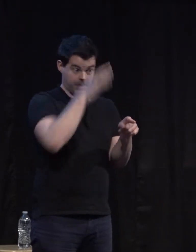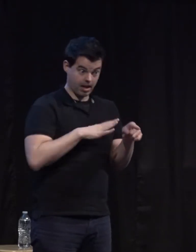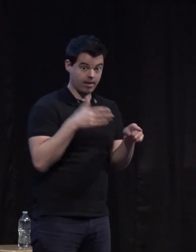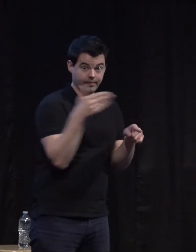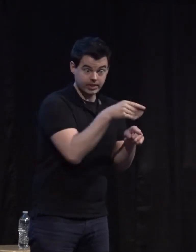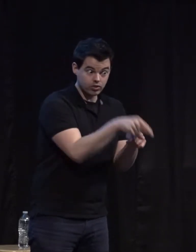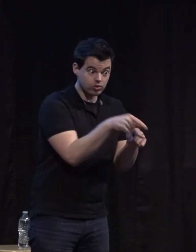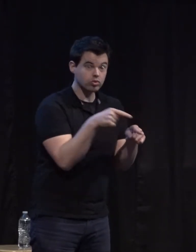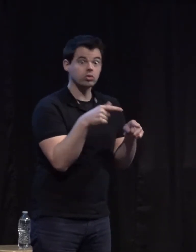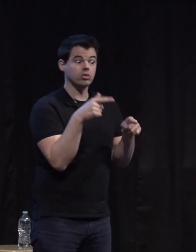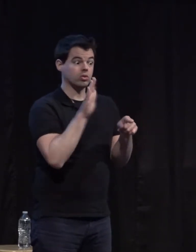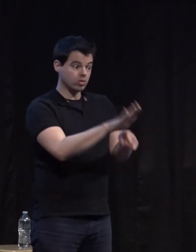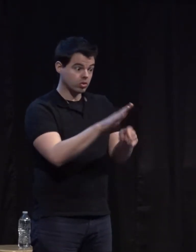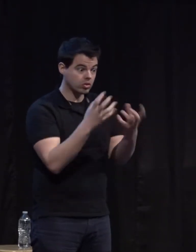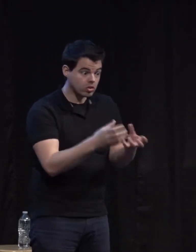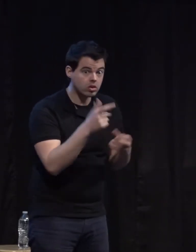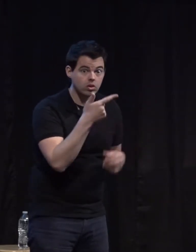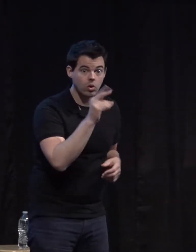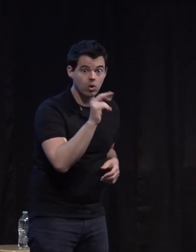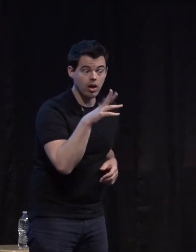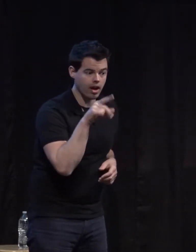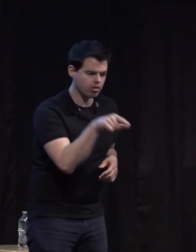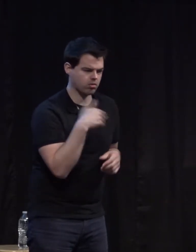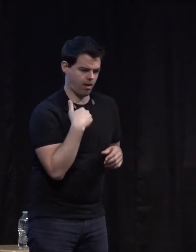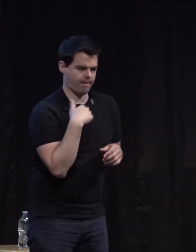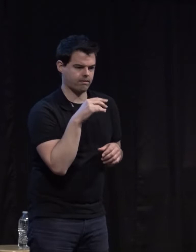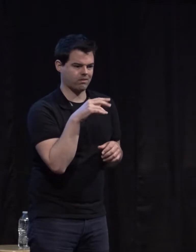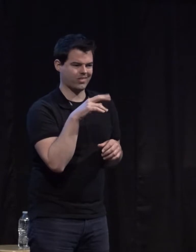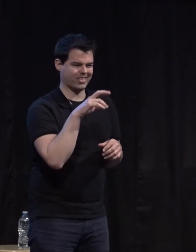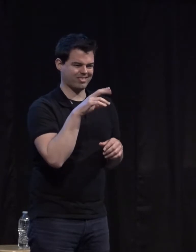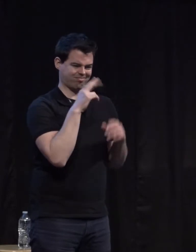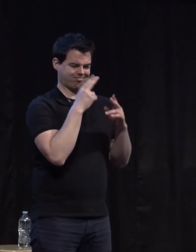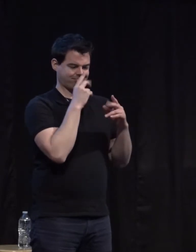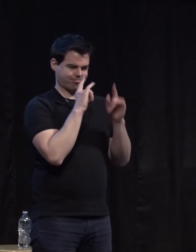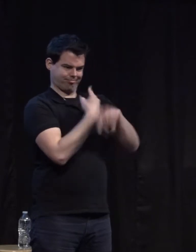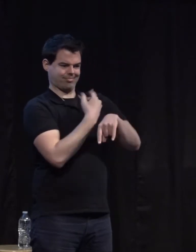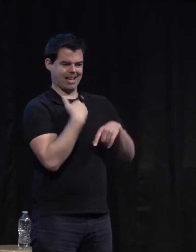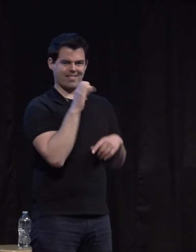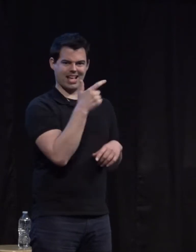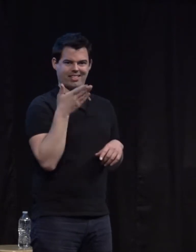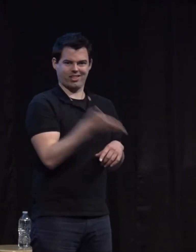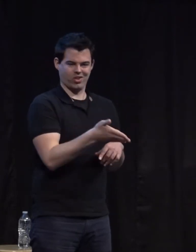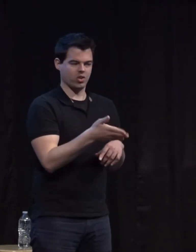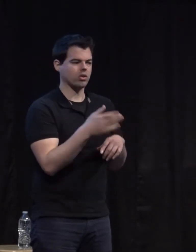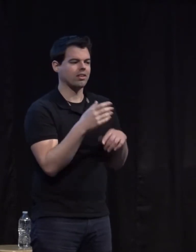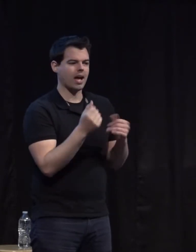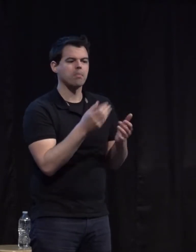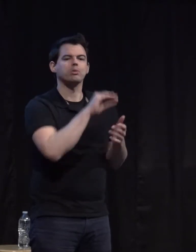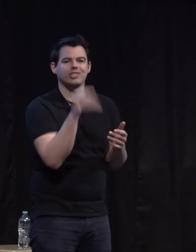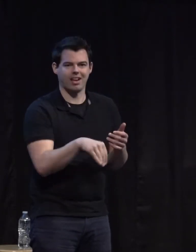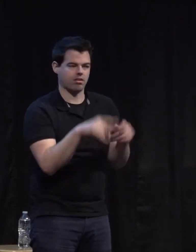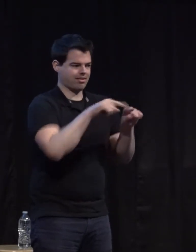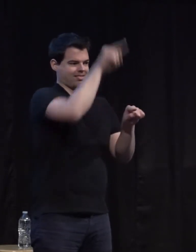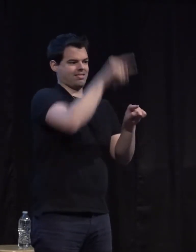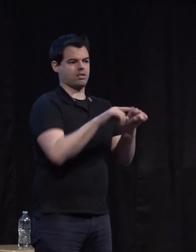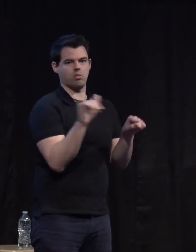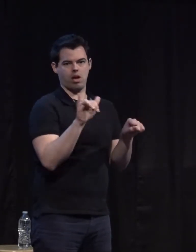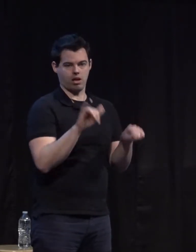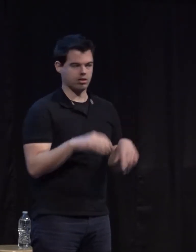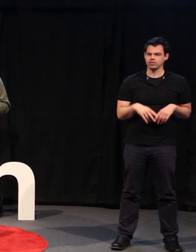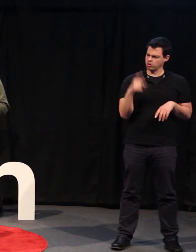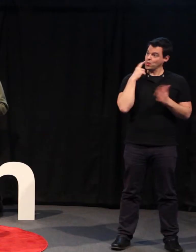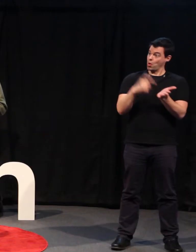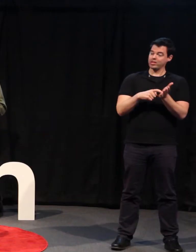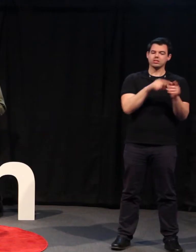these darters. And you can see there in the middle, right after the river, it's that little red bar. Something happens, and then you can